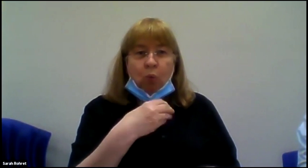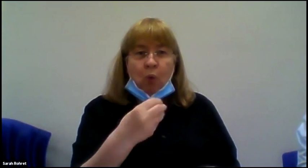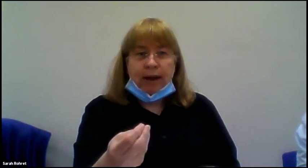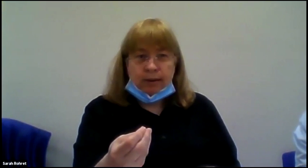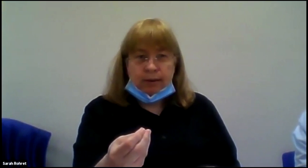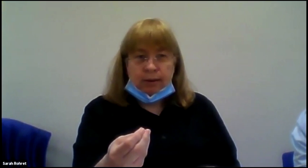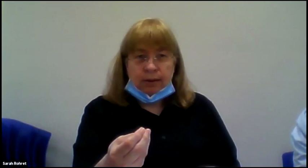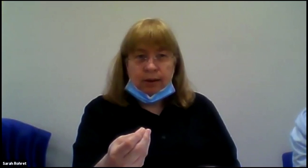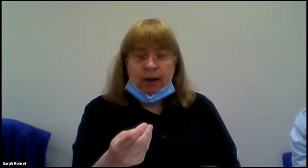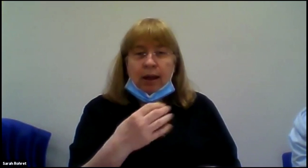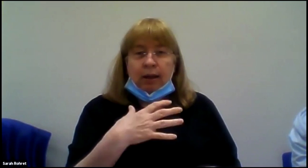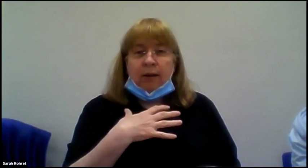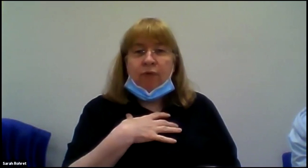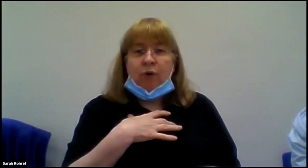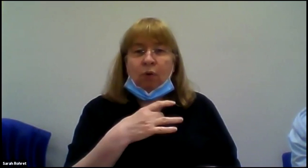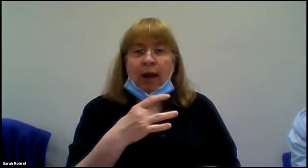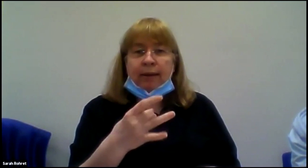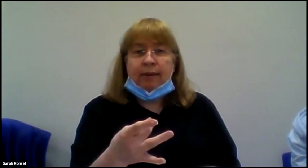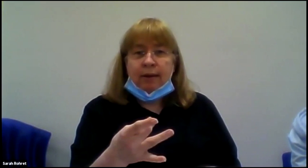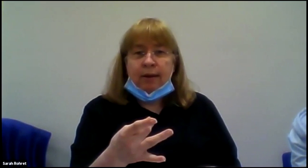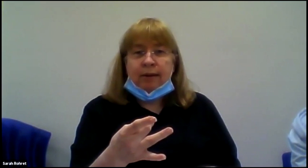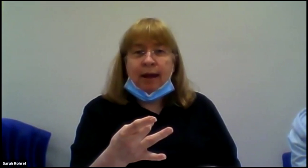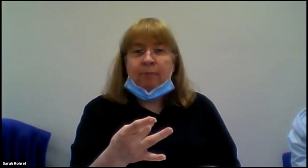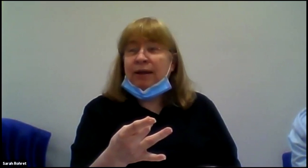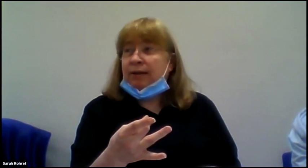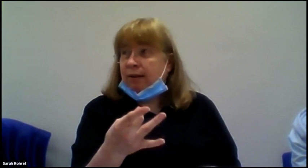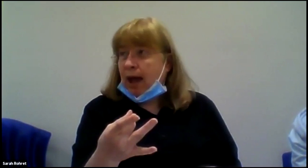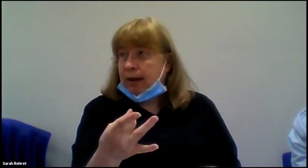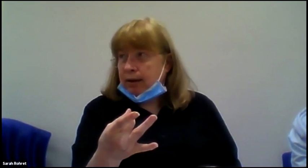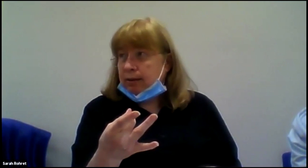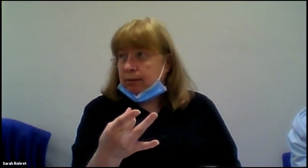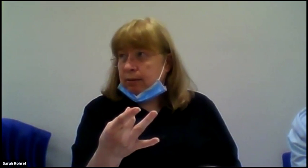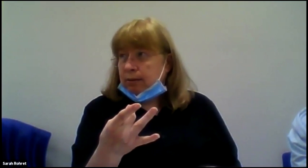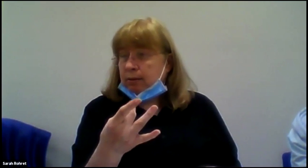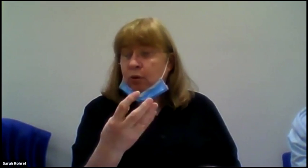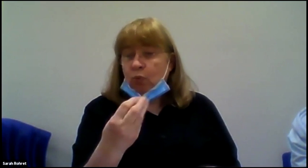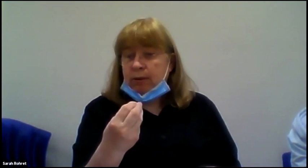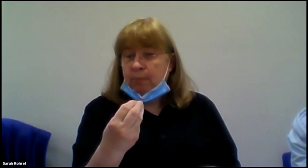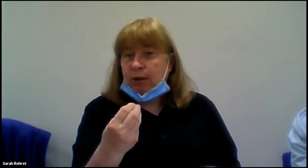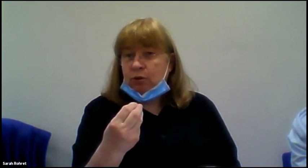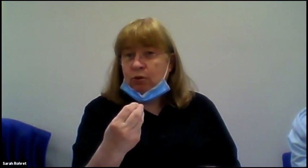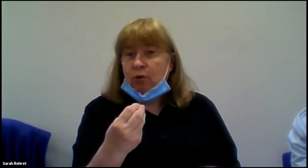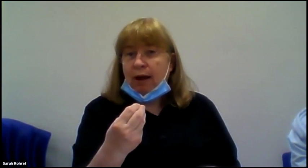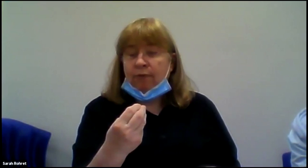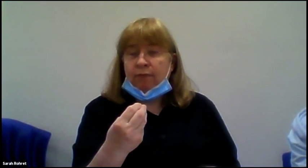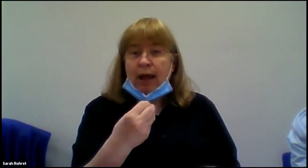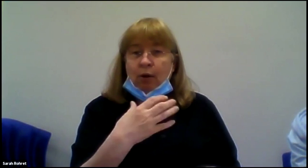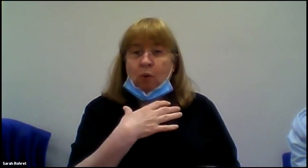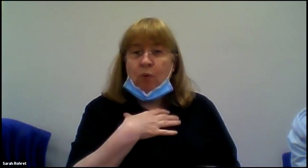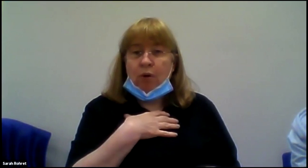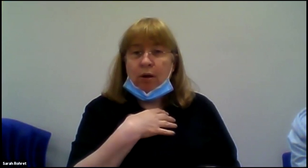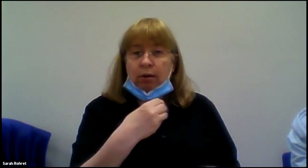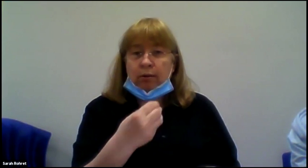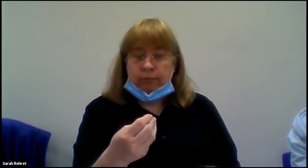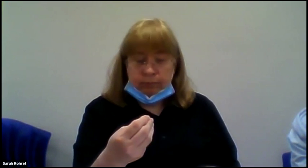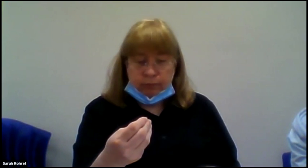White. If you go like this, that means light. So you want to make sure you have a flat O.